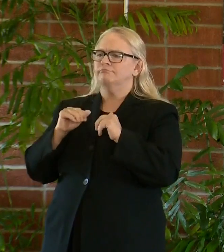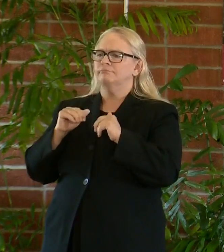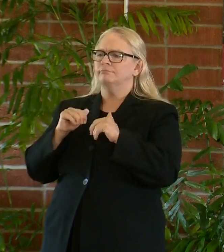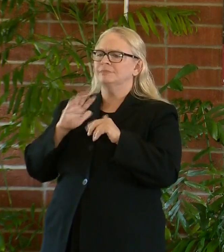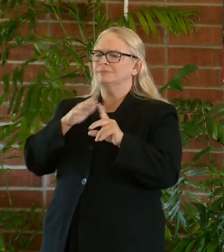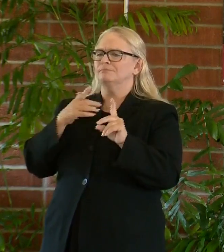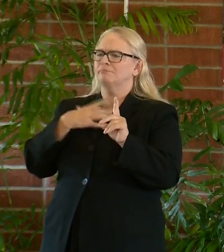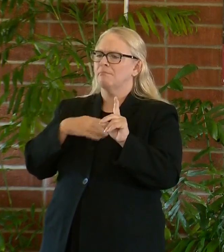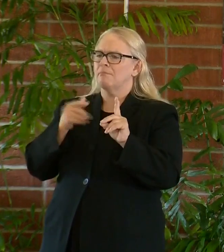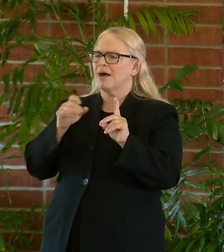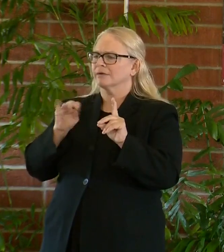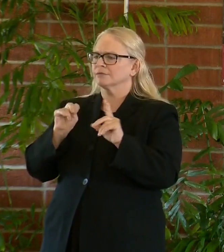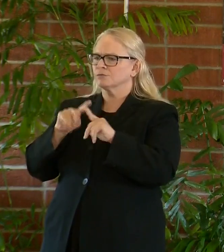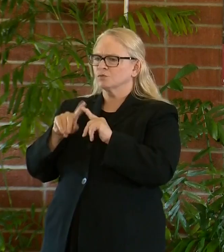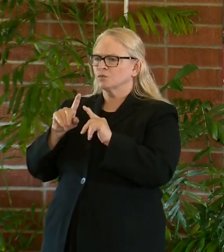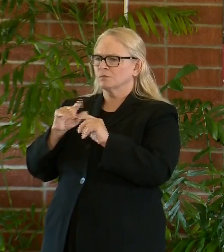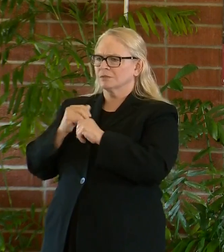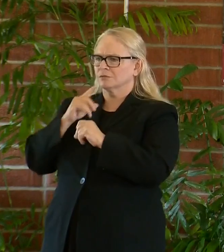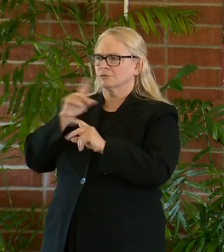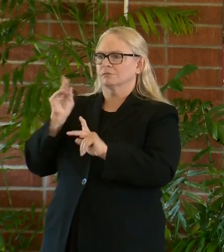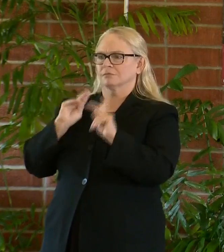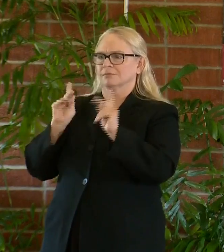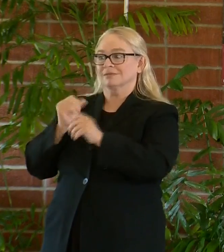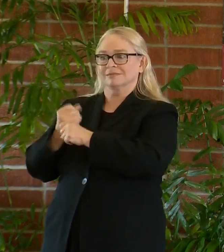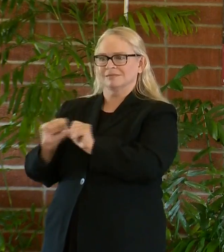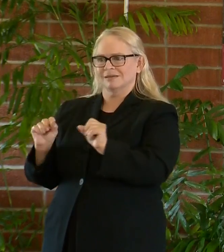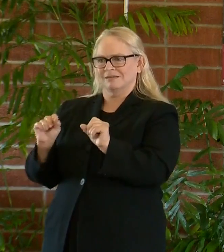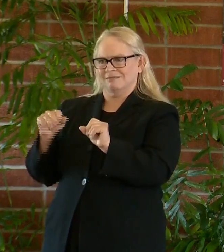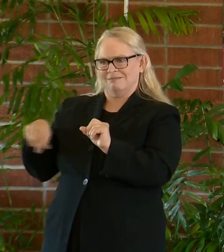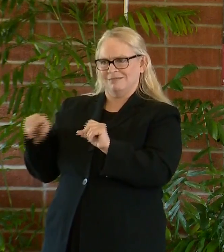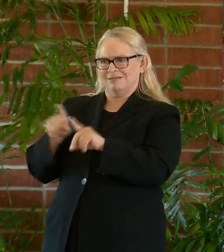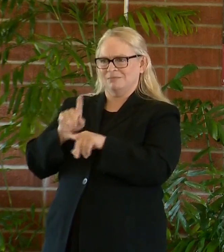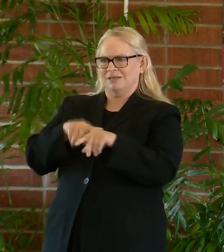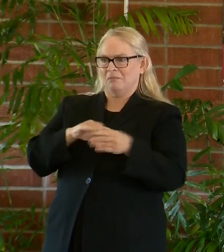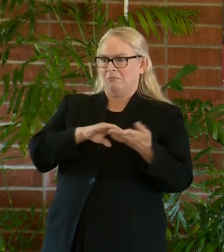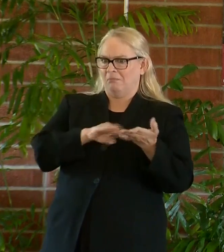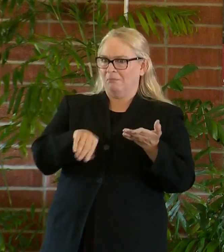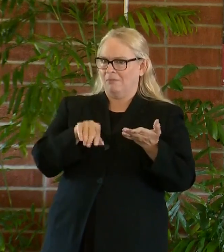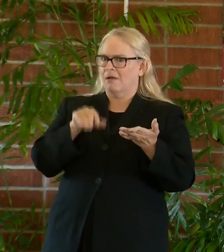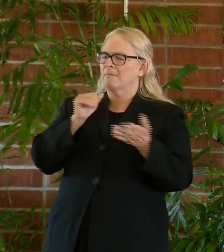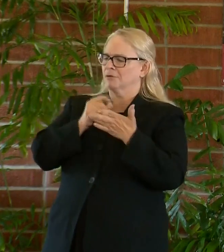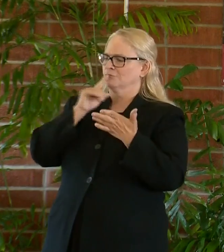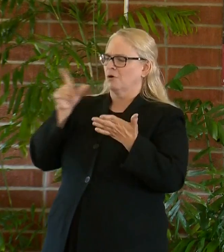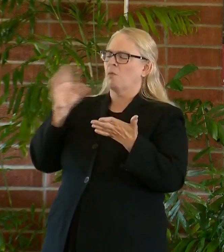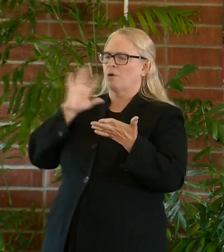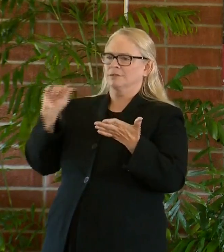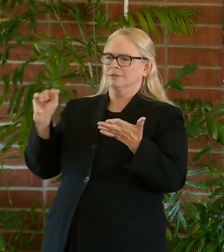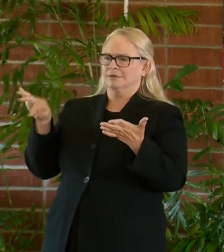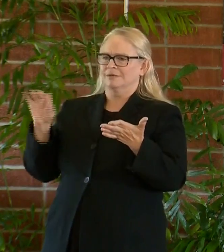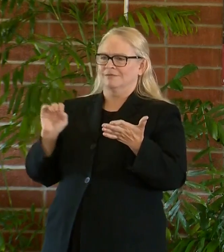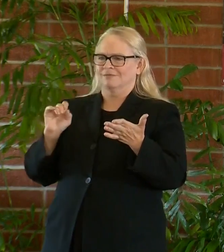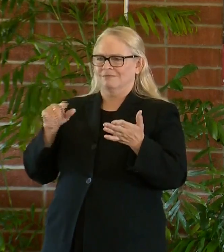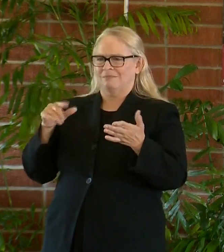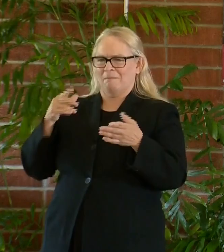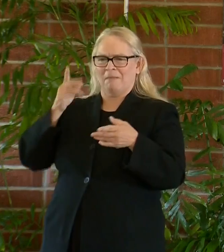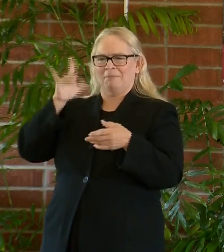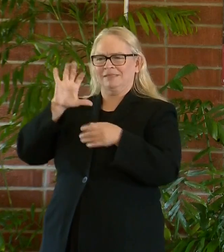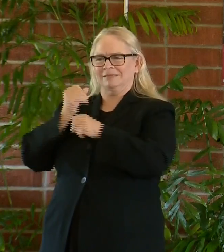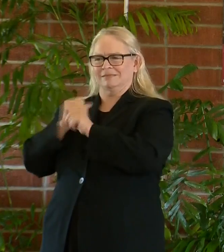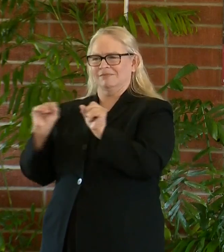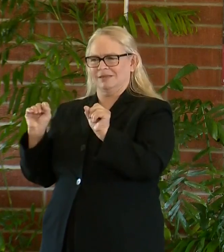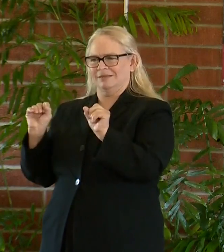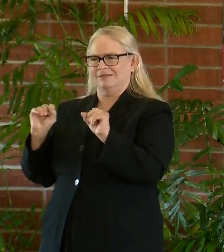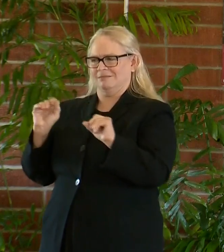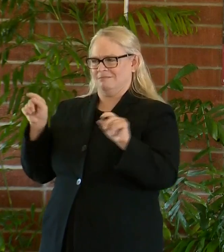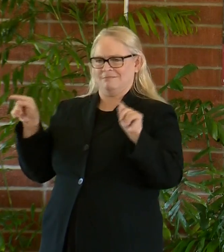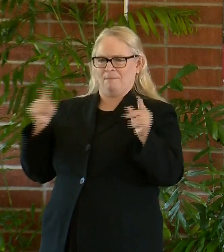to keep people safe within our system, at the same time to keep everybody else safe outside of the system. And then